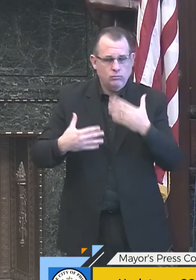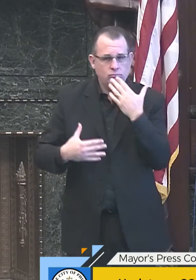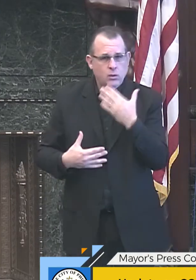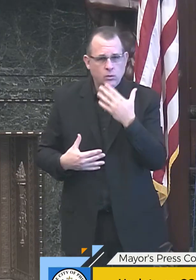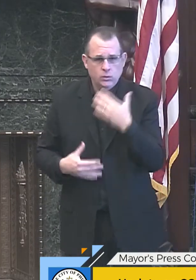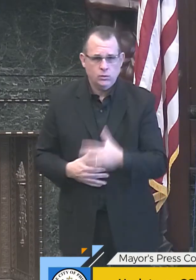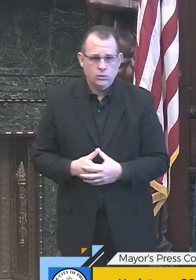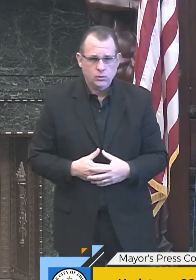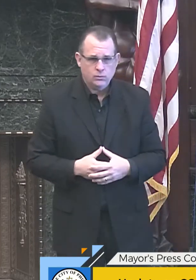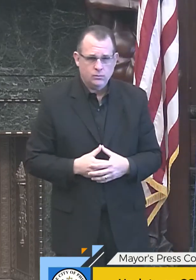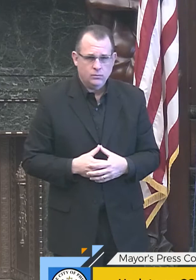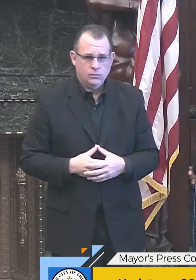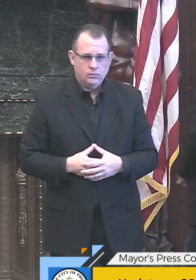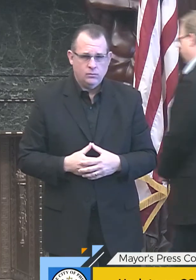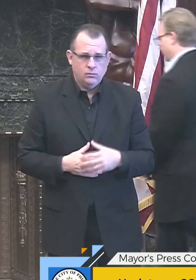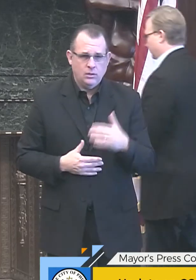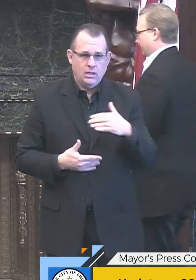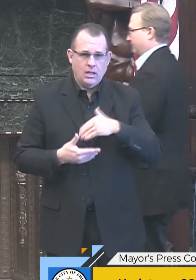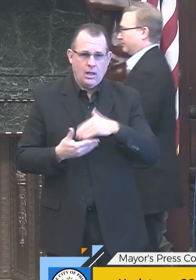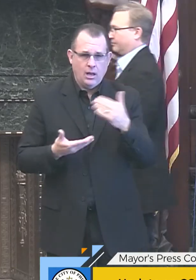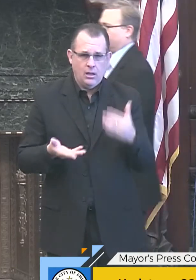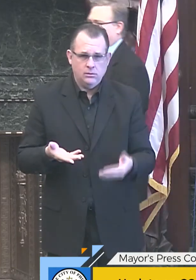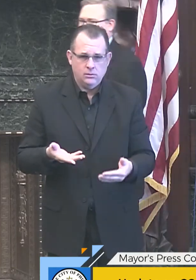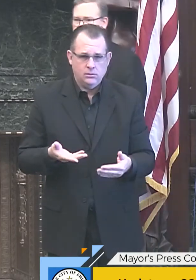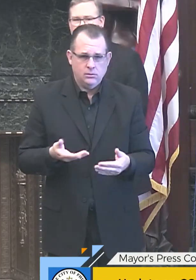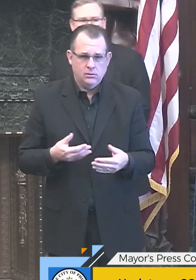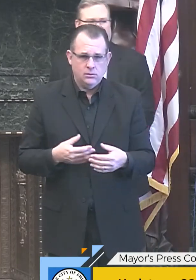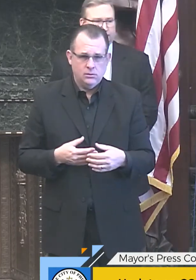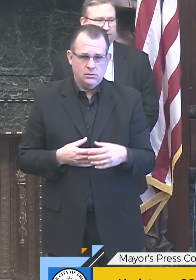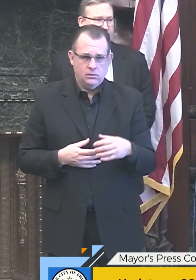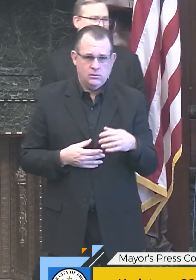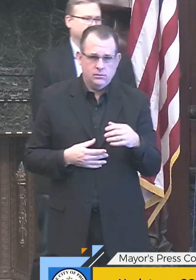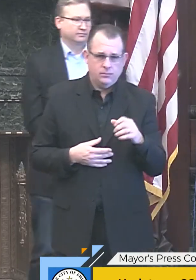Thank you, Joanne. Next up is Shara Arias of Telemundo.